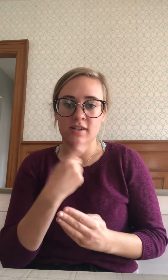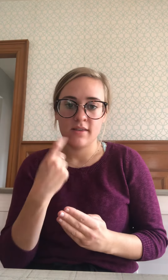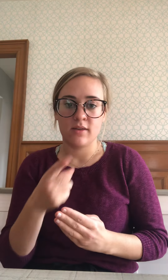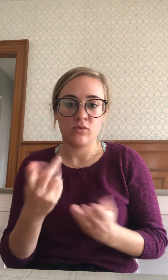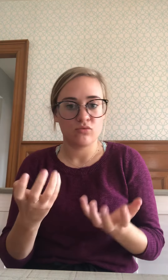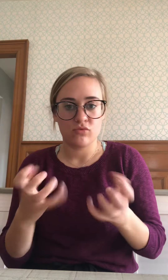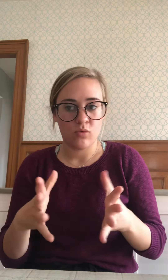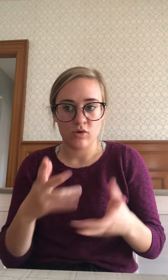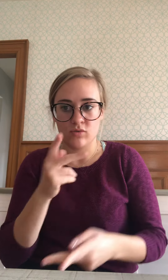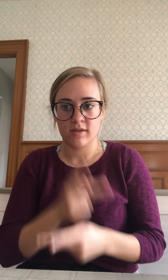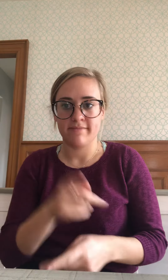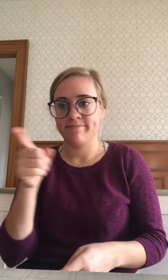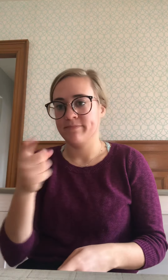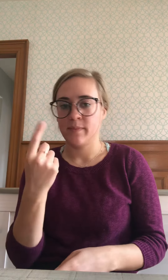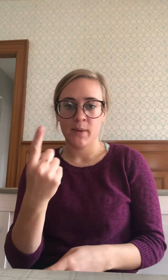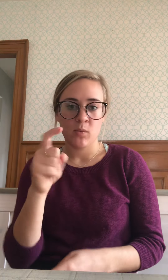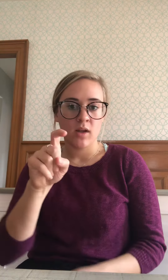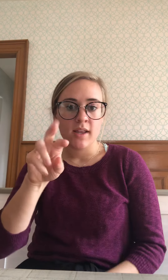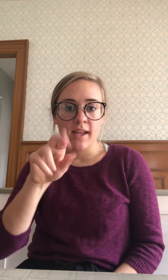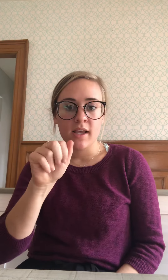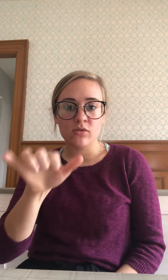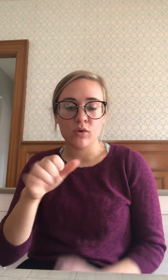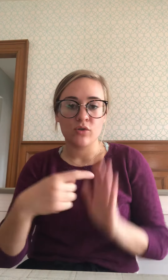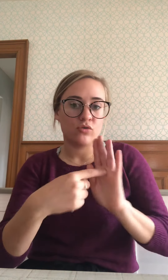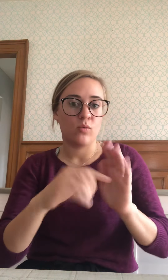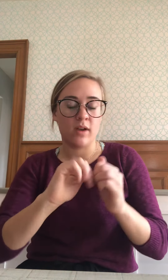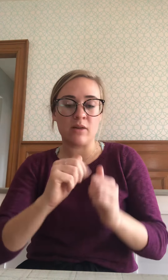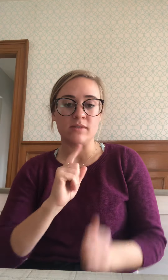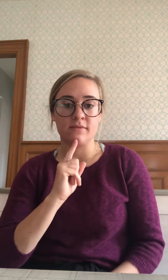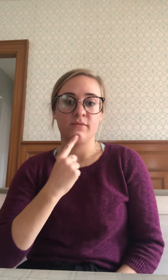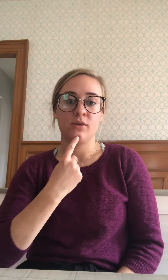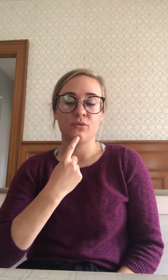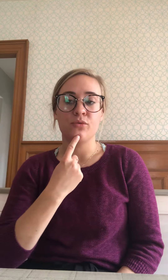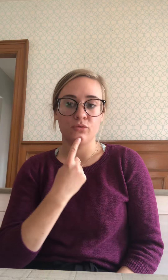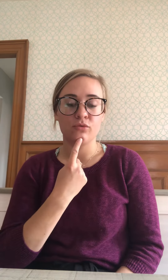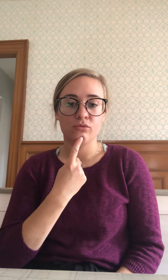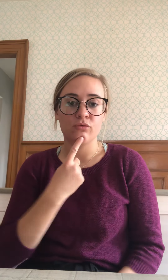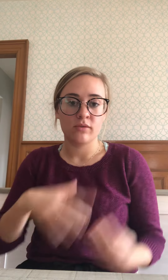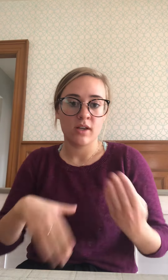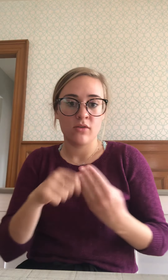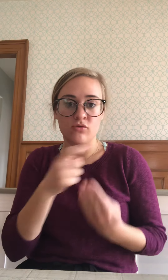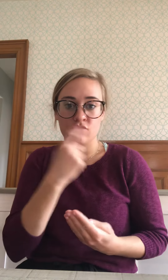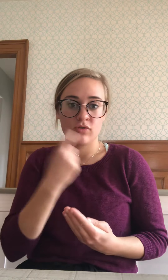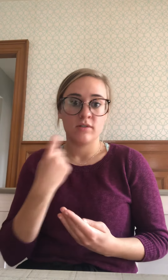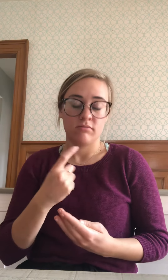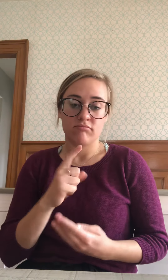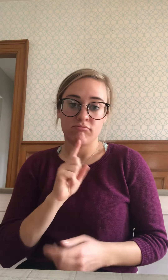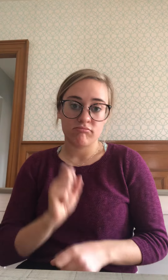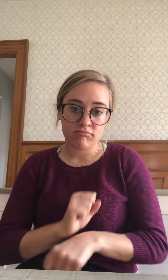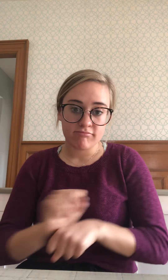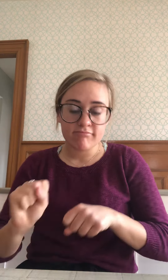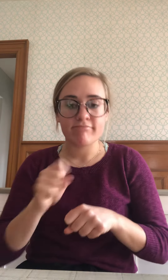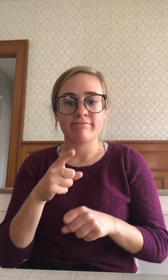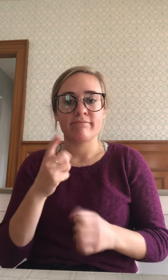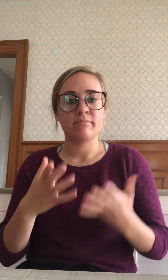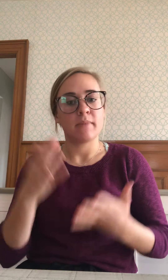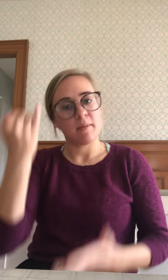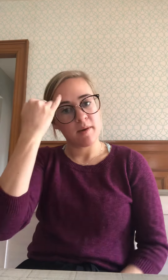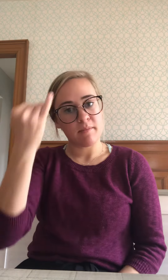This is just an x-ray showing how severe these supernumerary teeth are. And you might imagine that this would be a very